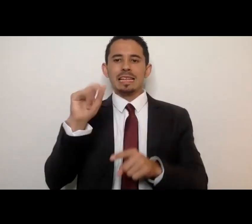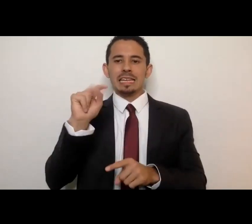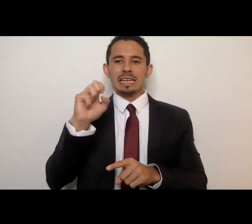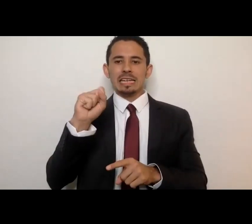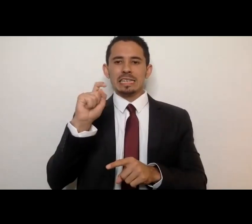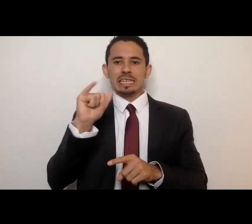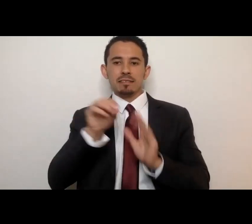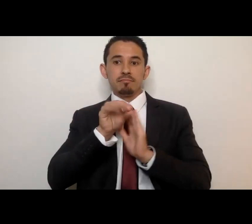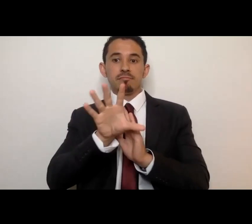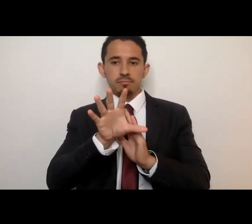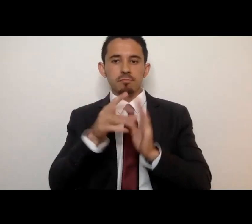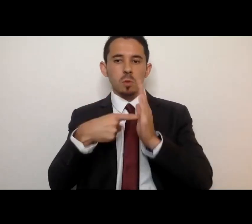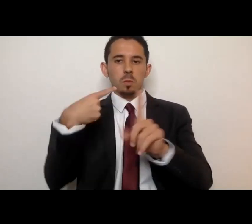milliliter